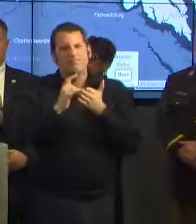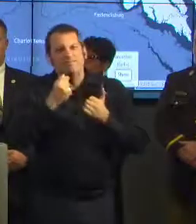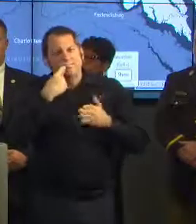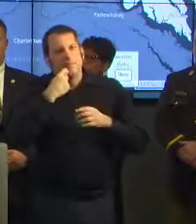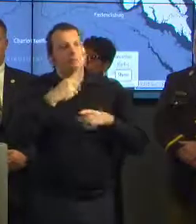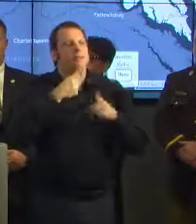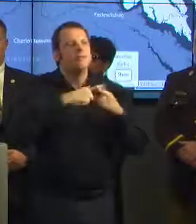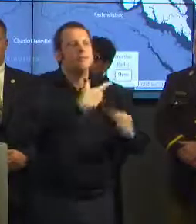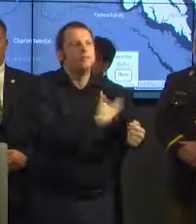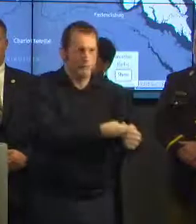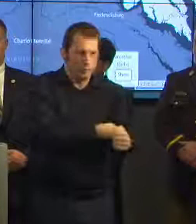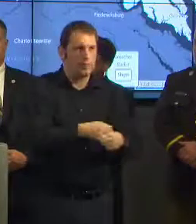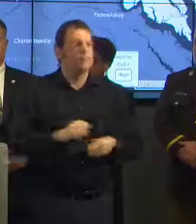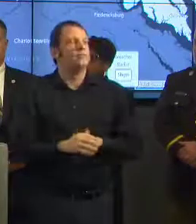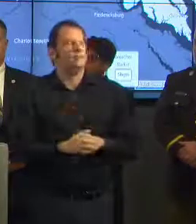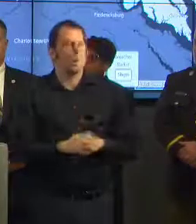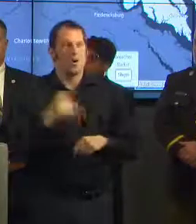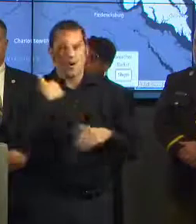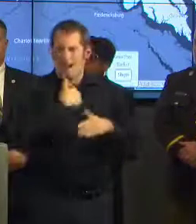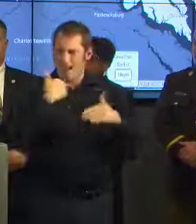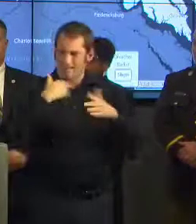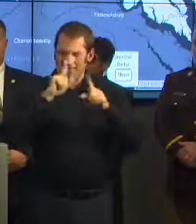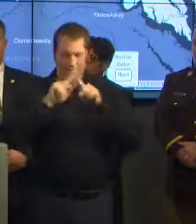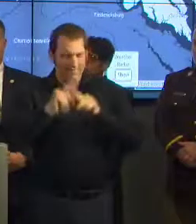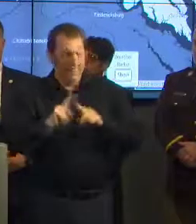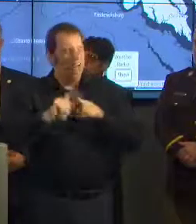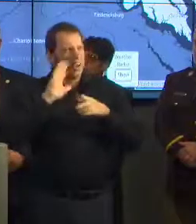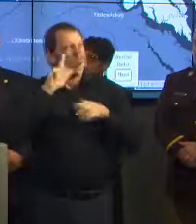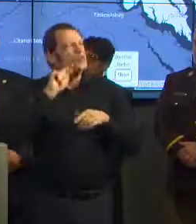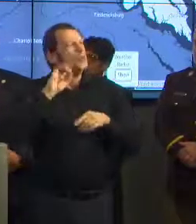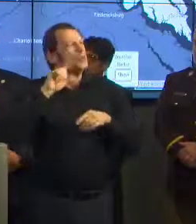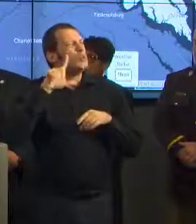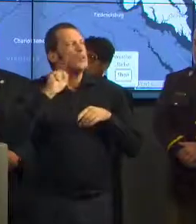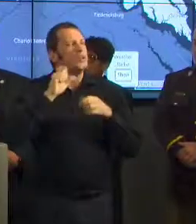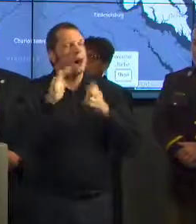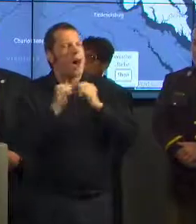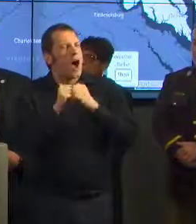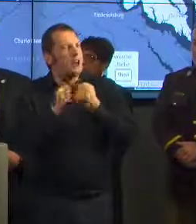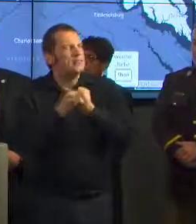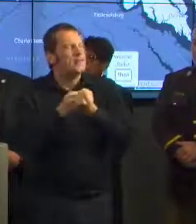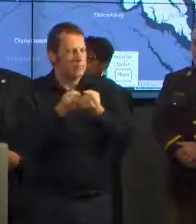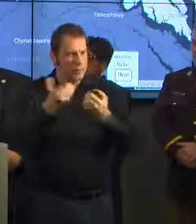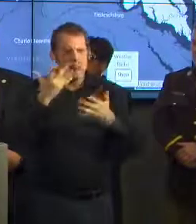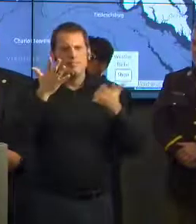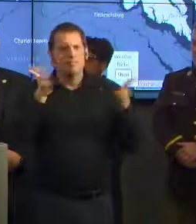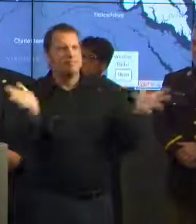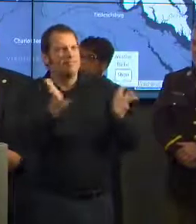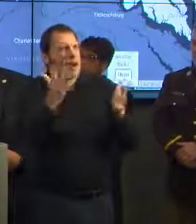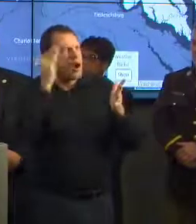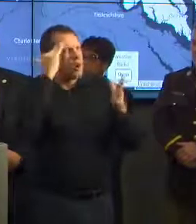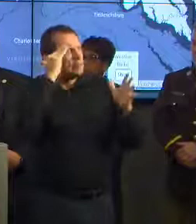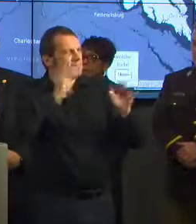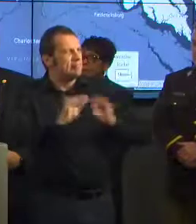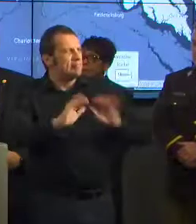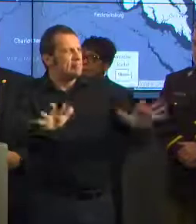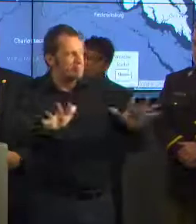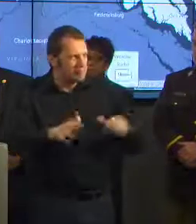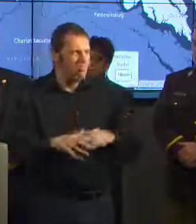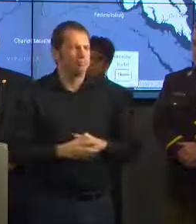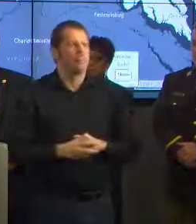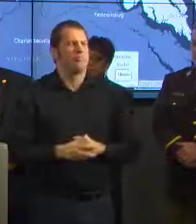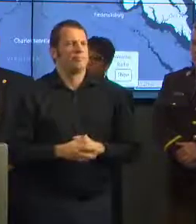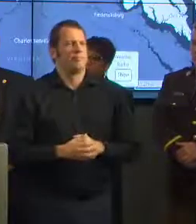and to bring a heightened level of awareness to this threat, which is tearing apart families,